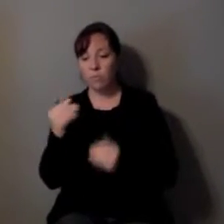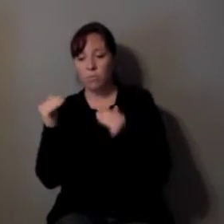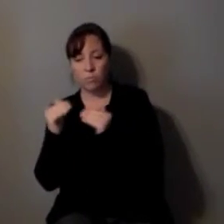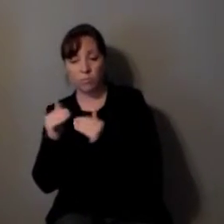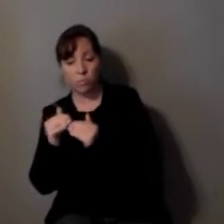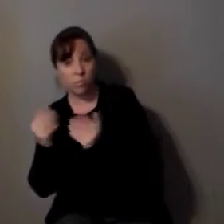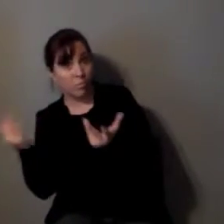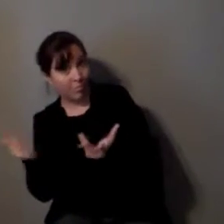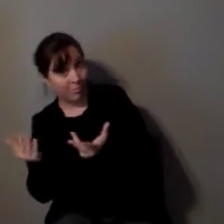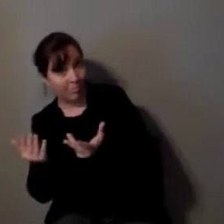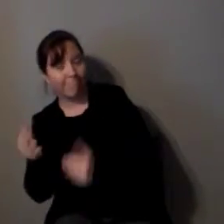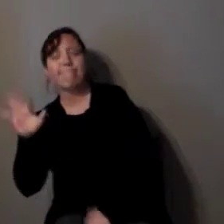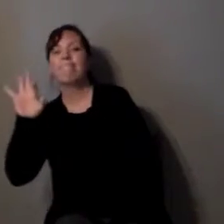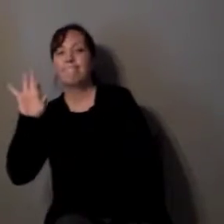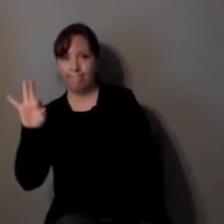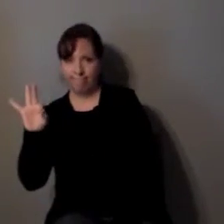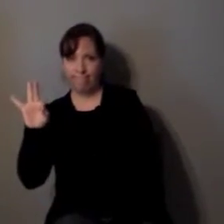Let's do some harder problems.